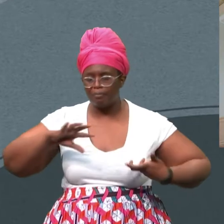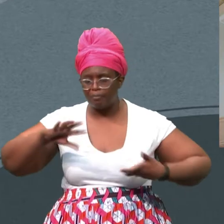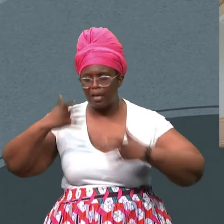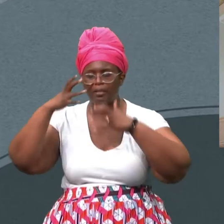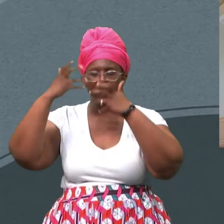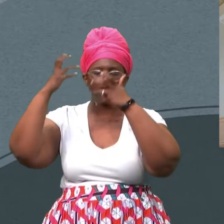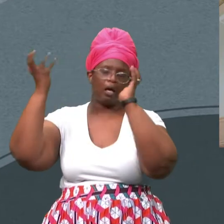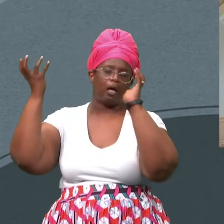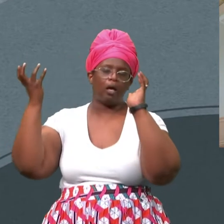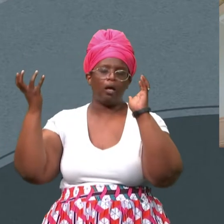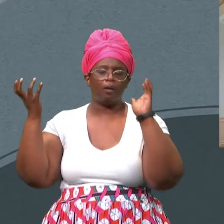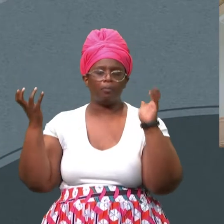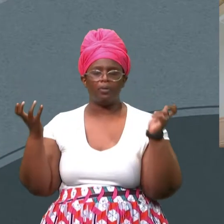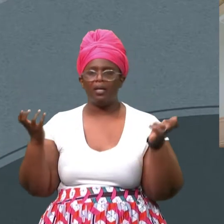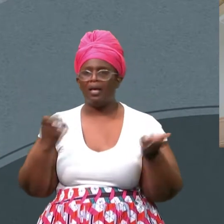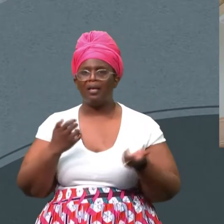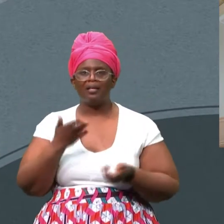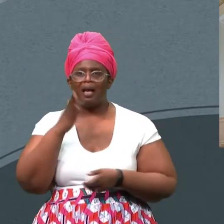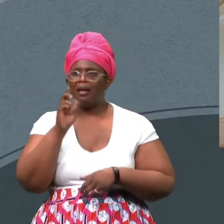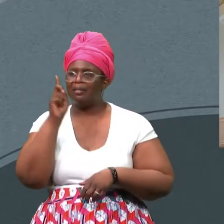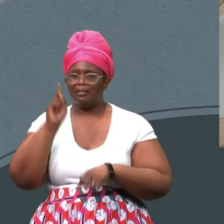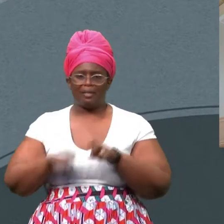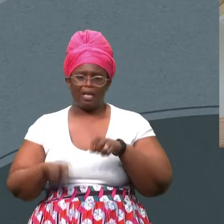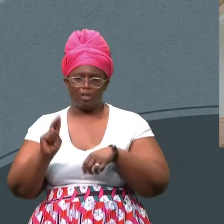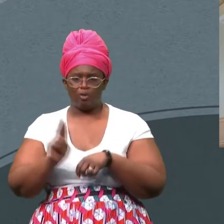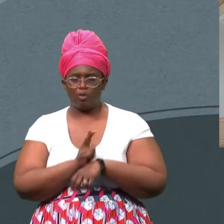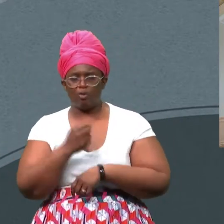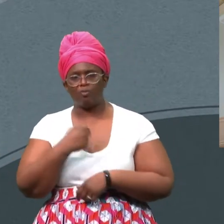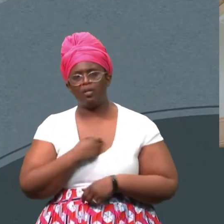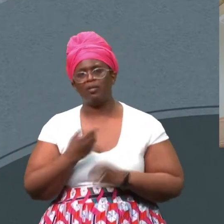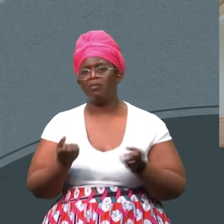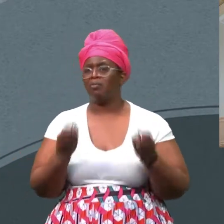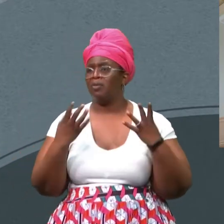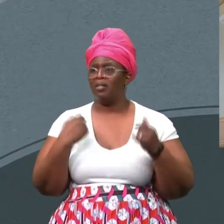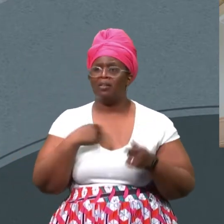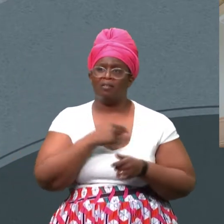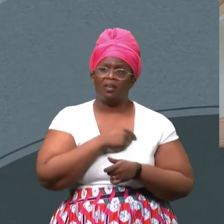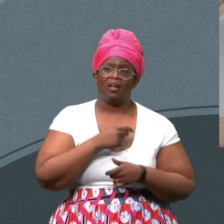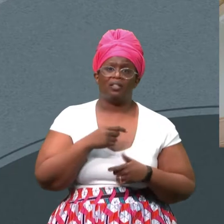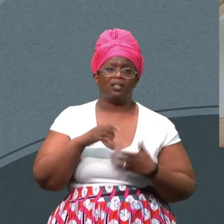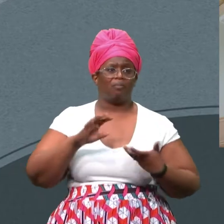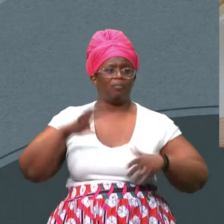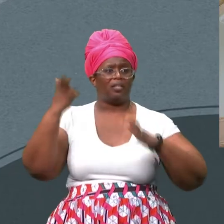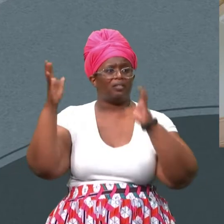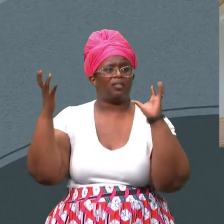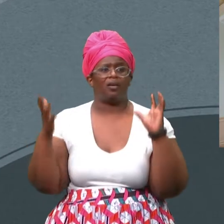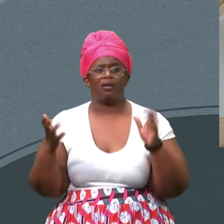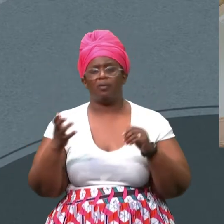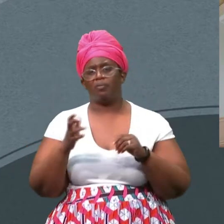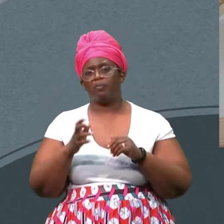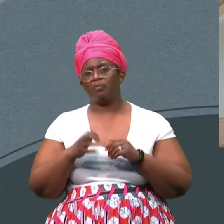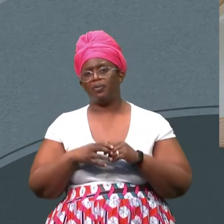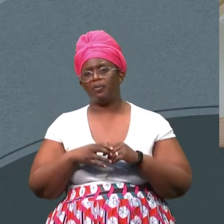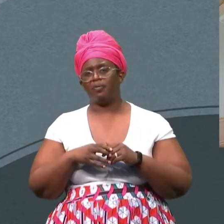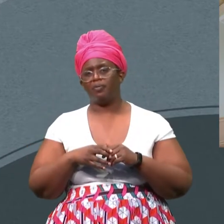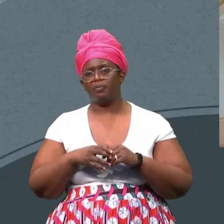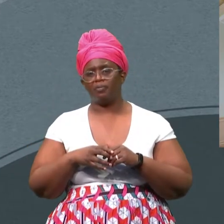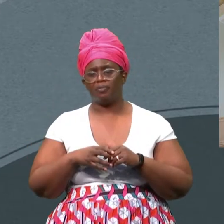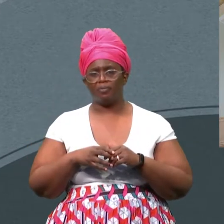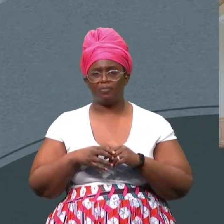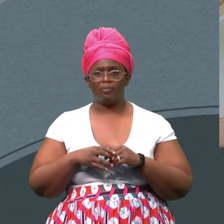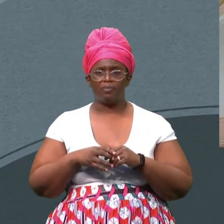it's solid now. Whole lot of us been on shaky ground, but you hit rock bottom, you got something you can stand up